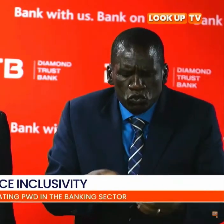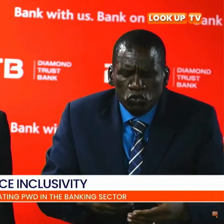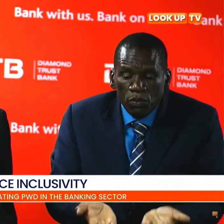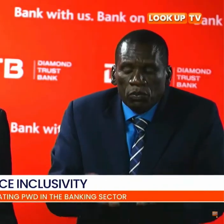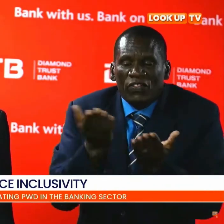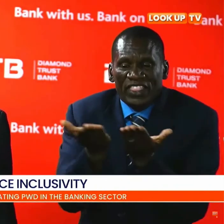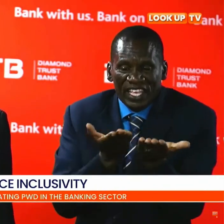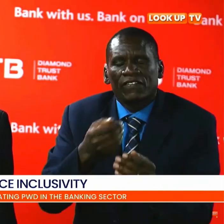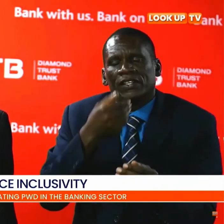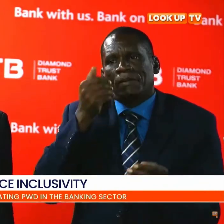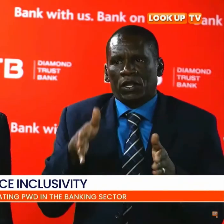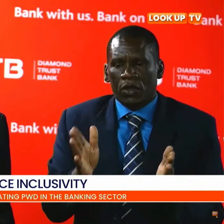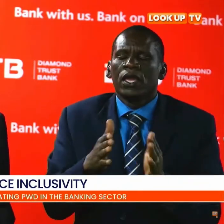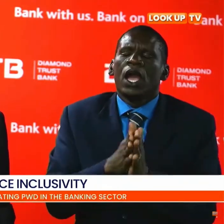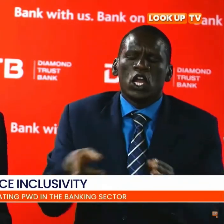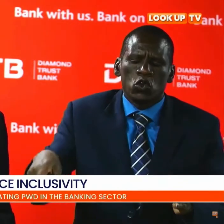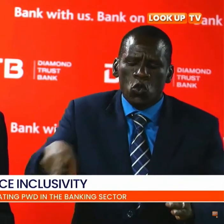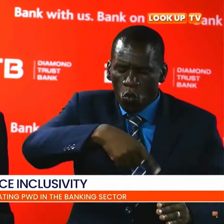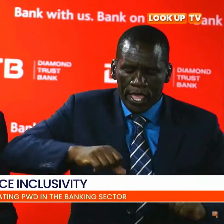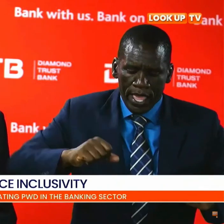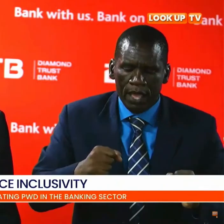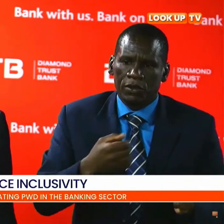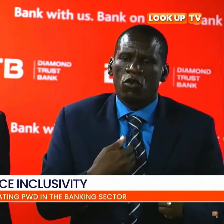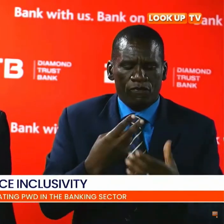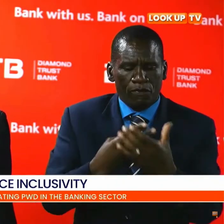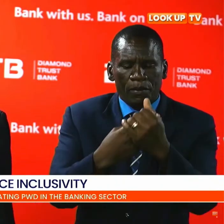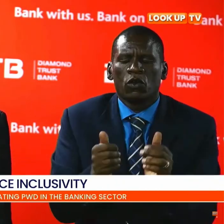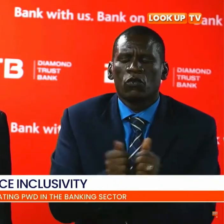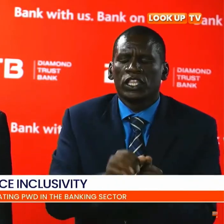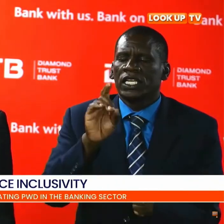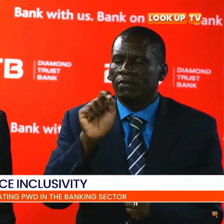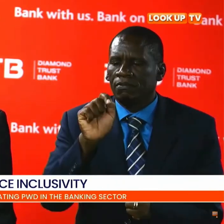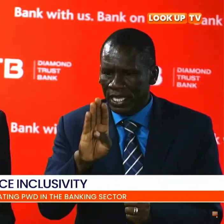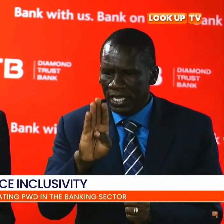services much better. And we are very happy to have partnered with the DTB.